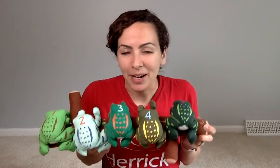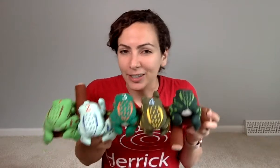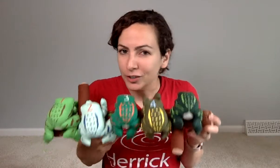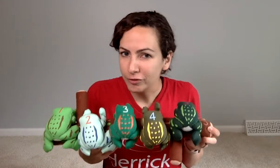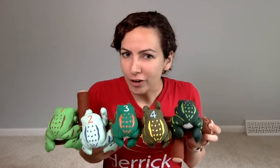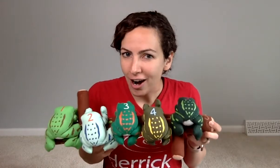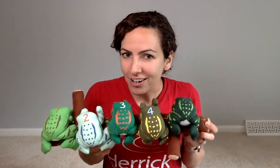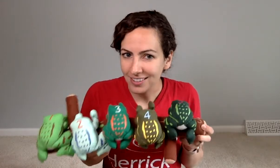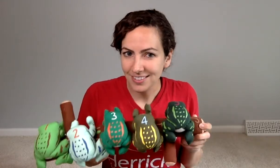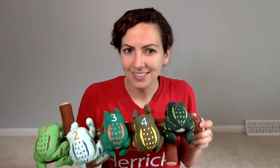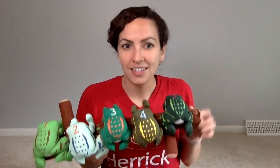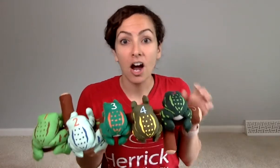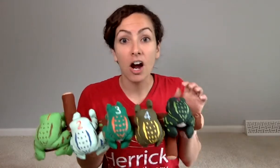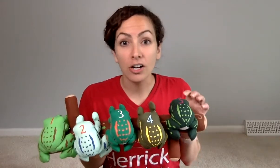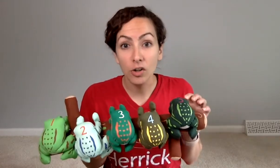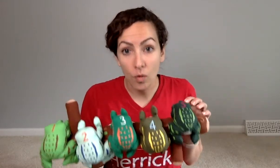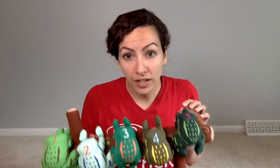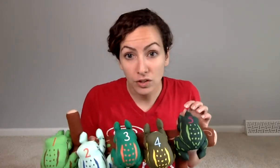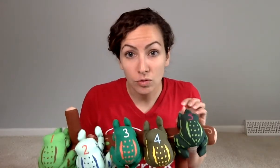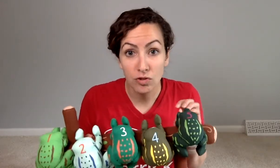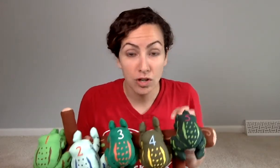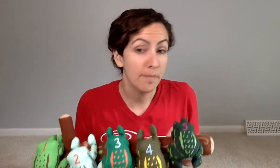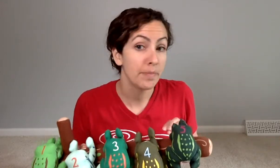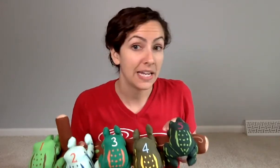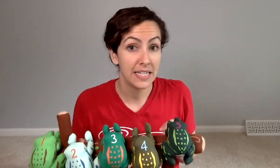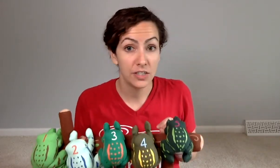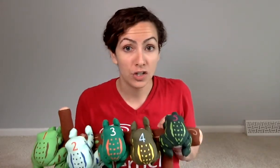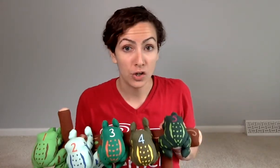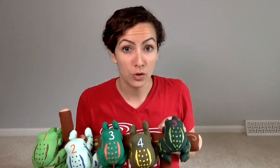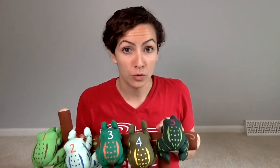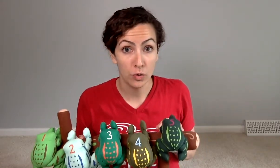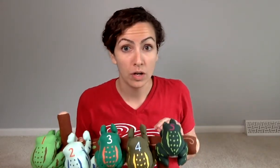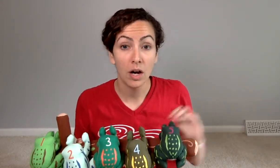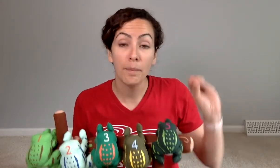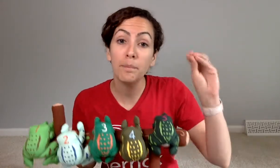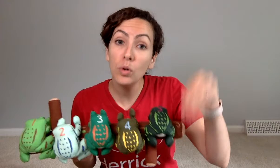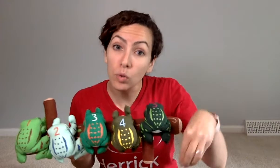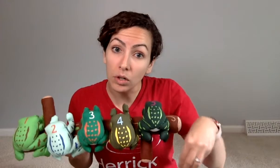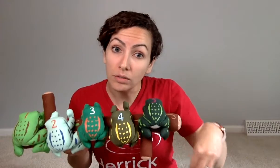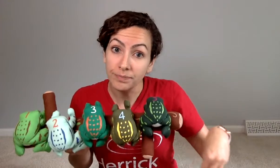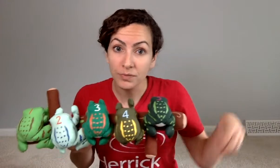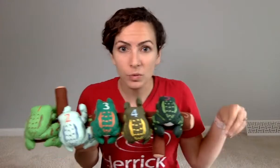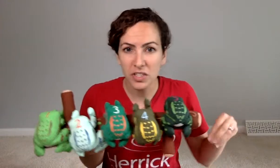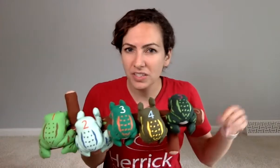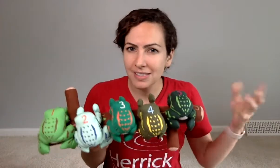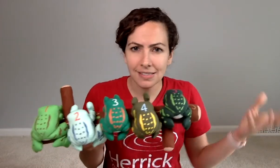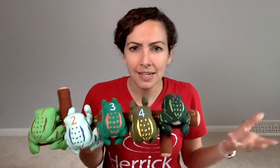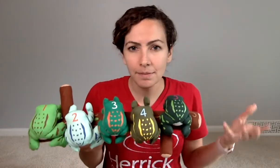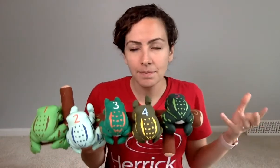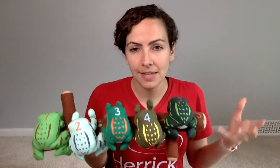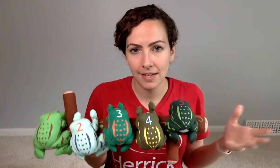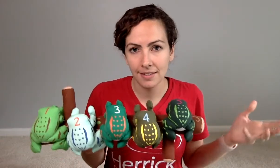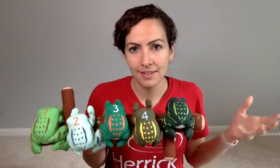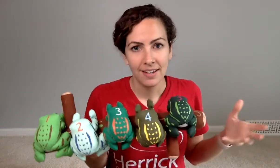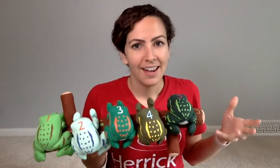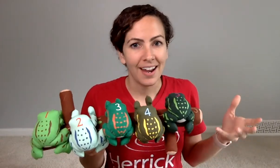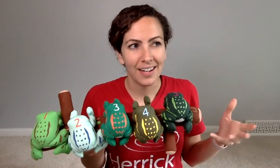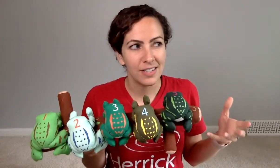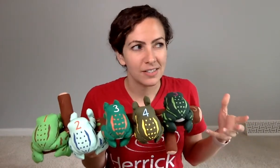speckled frogs are going to jump into a pool, which is the same thing as you